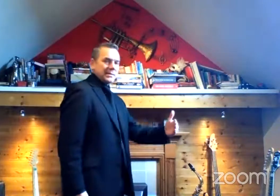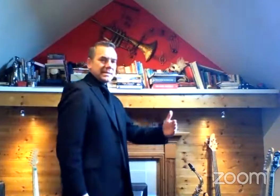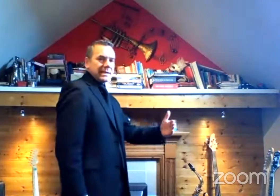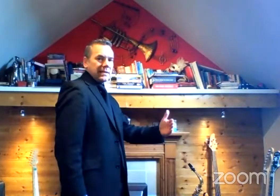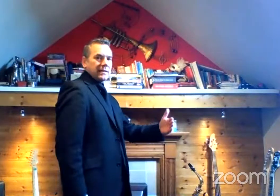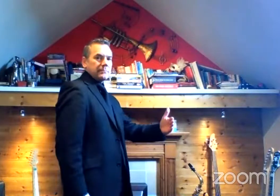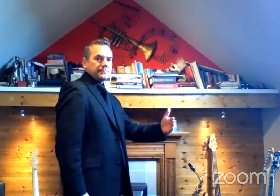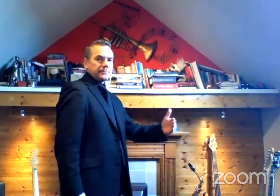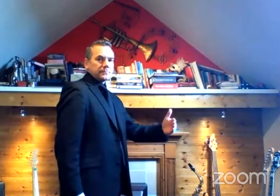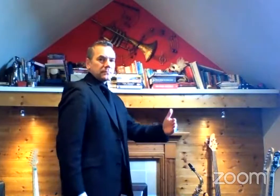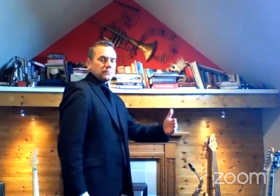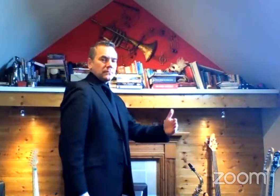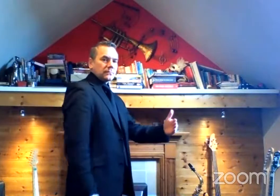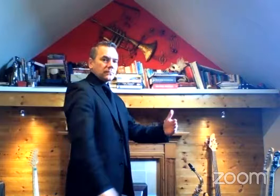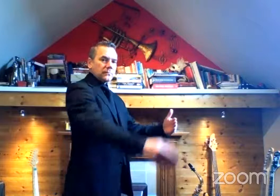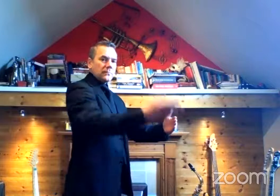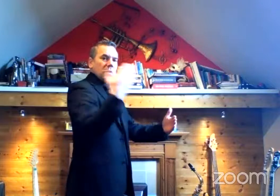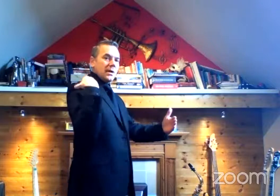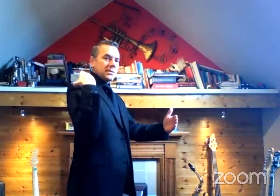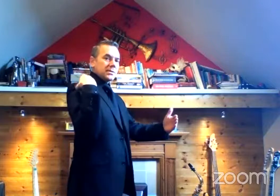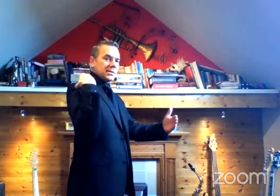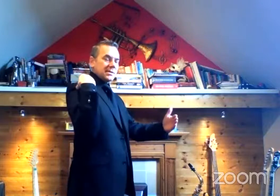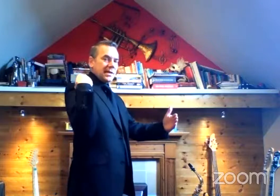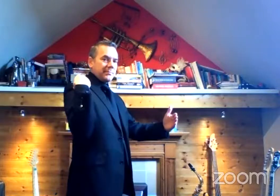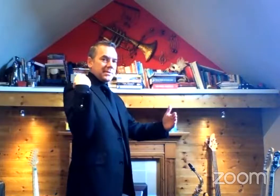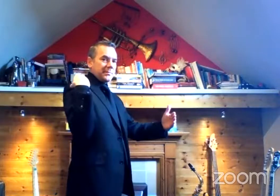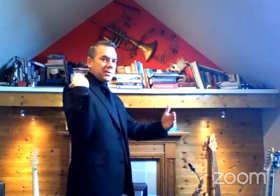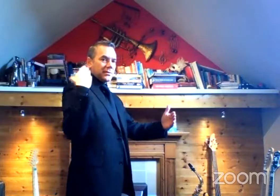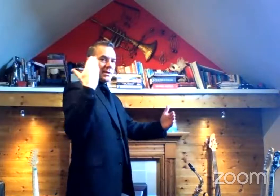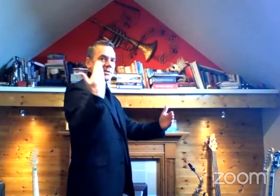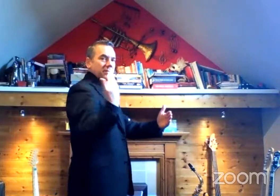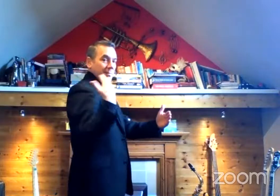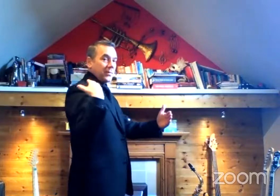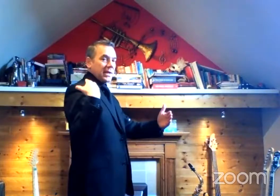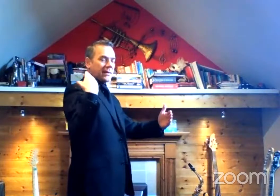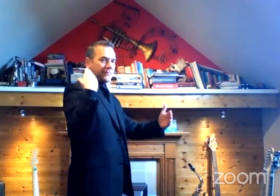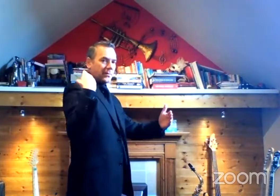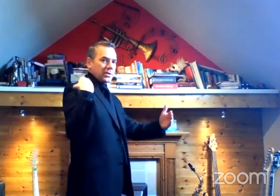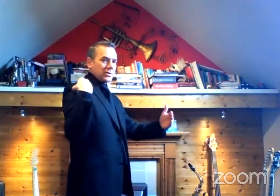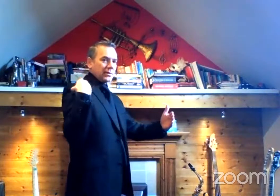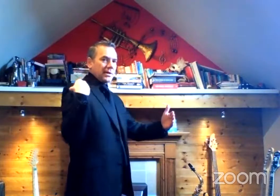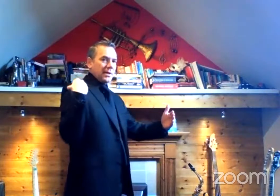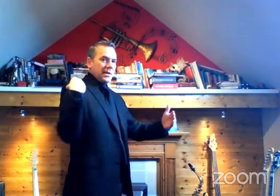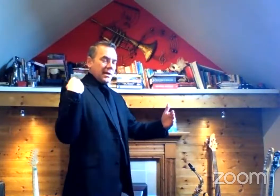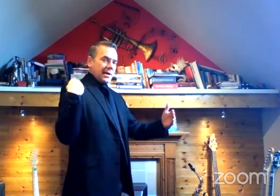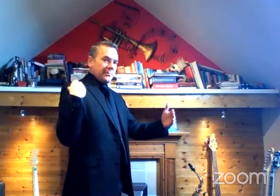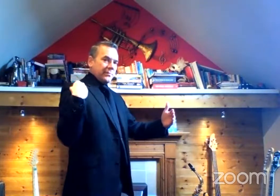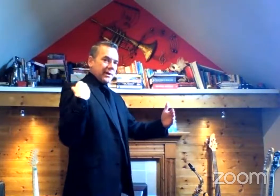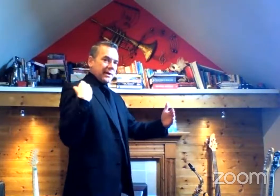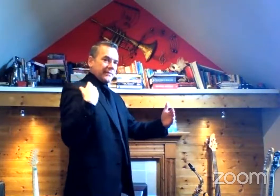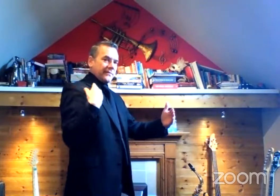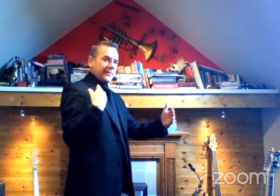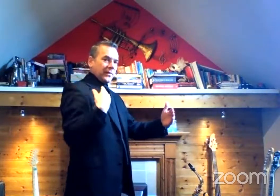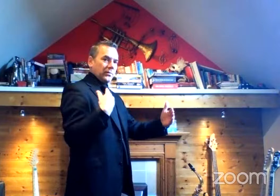hand the deadline, and just tap your shoulder here. So bring your hand from your shoulder and bring it